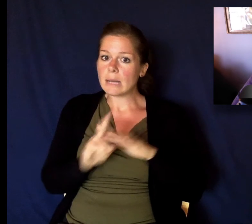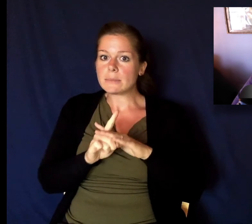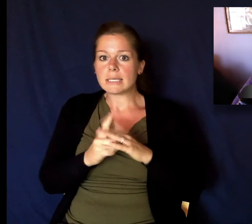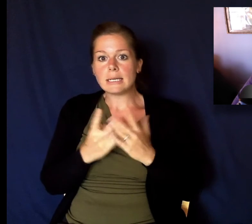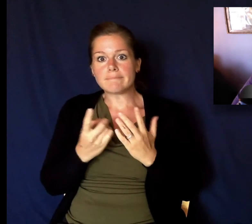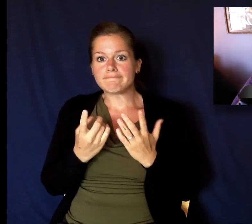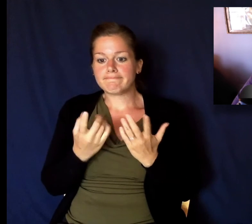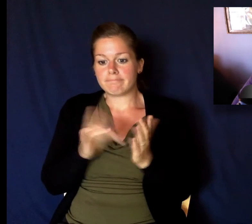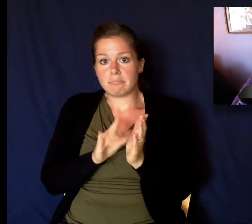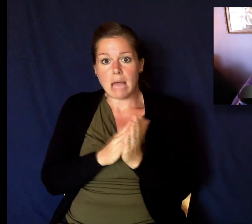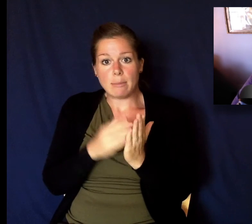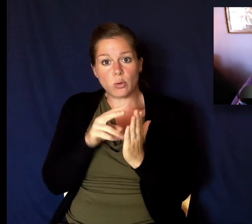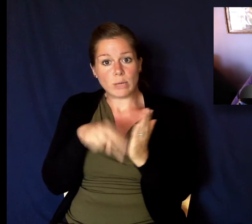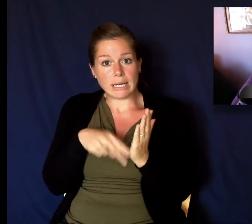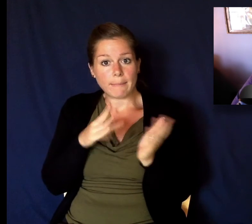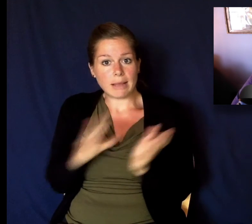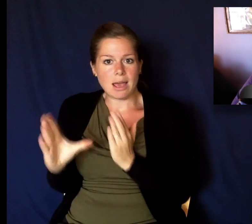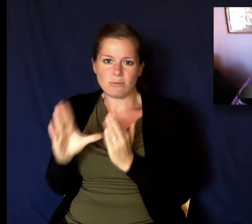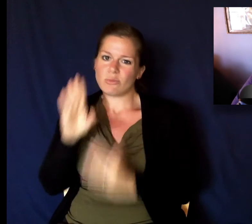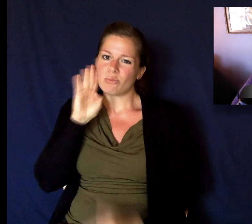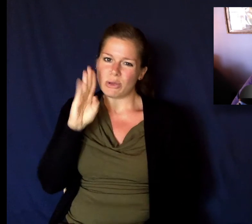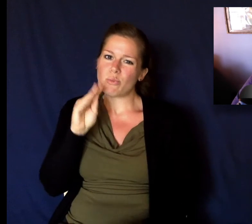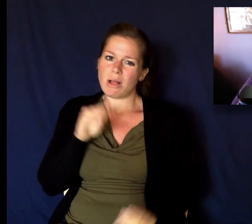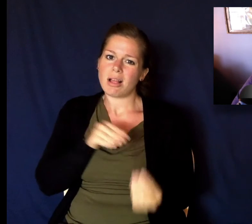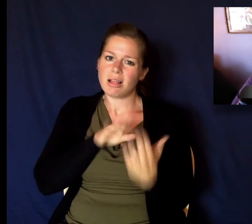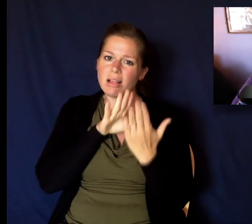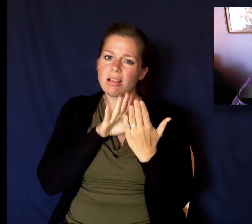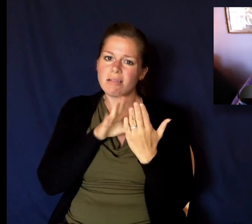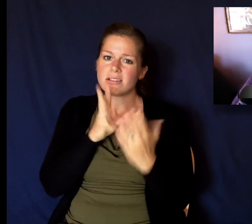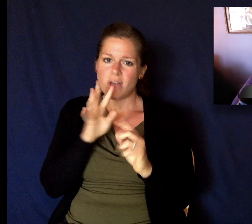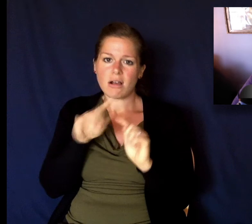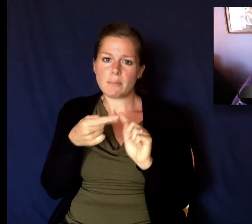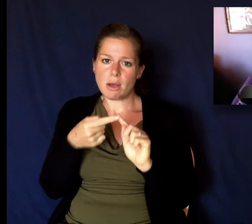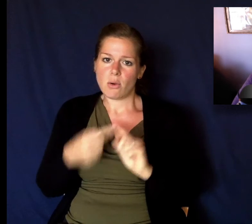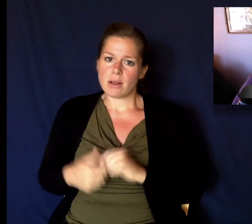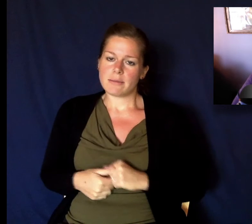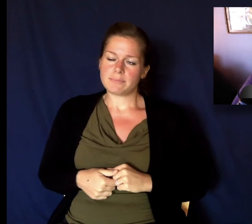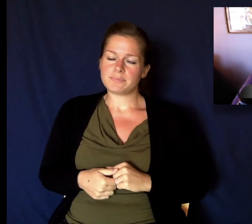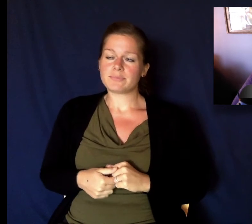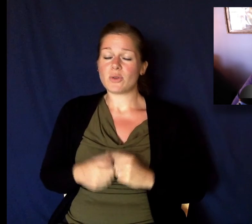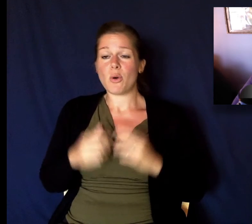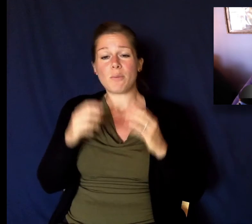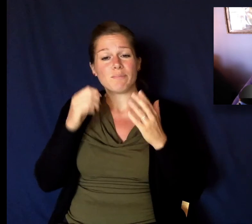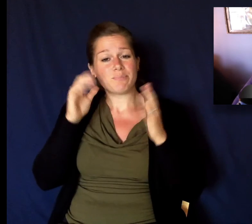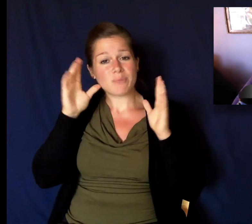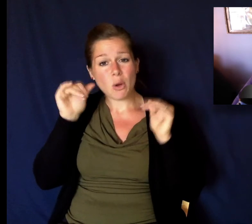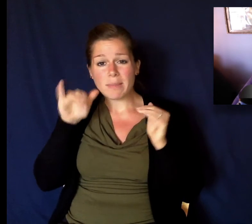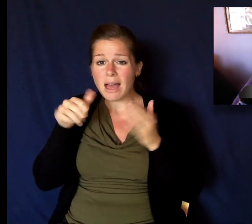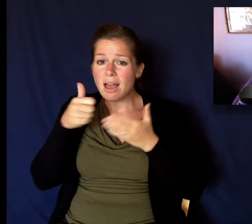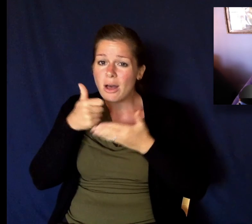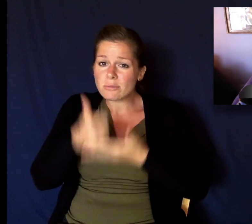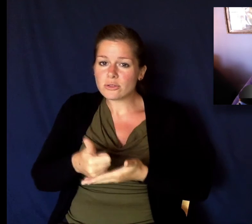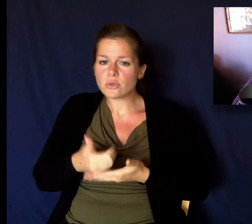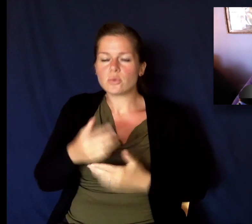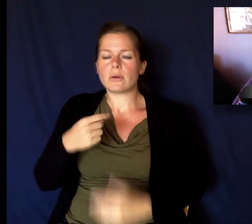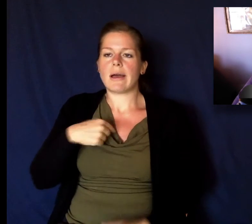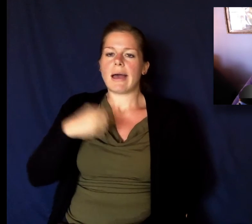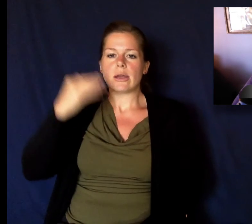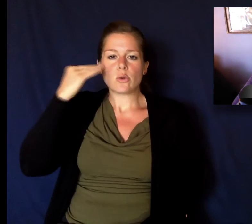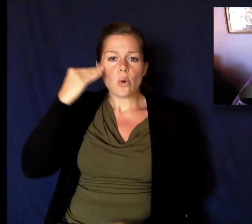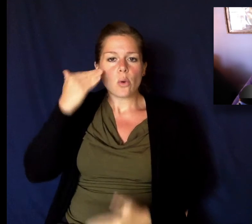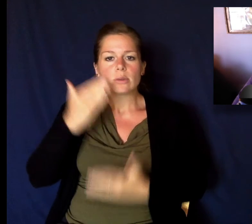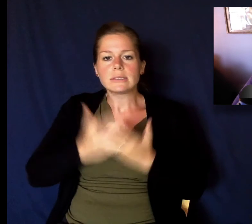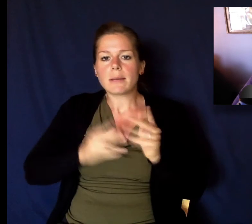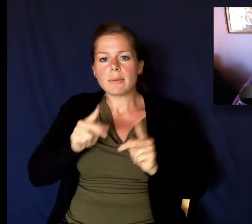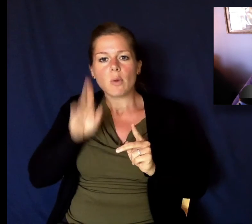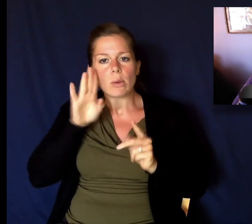And when it comes up in our daily reading, we're going to talk about it. So I hope that's helpful. I'm sure there are people who will